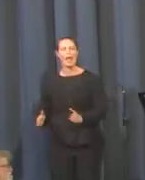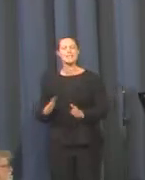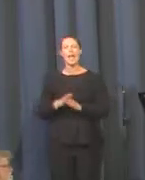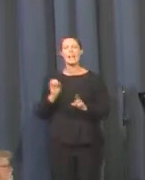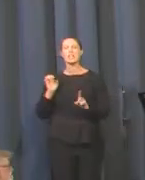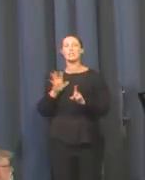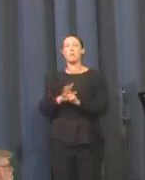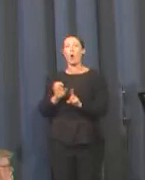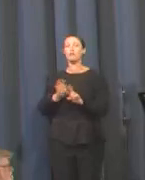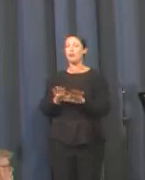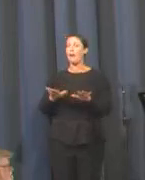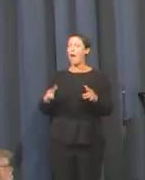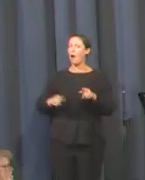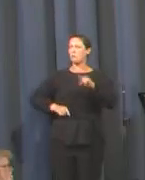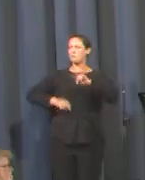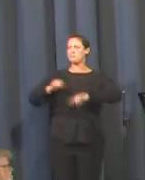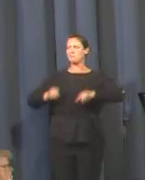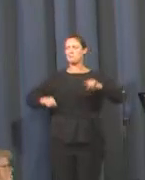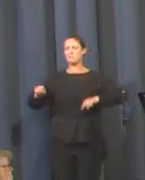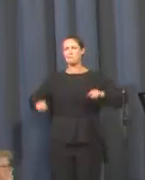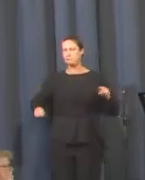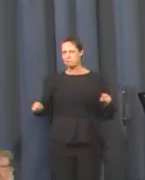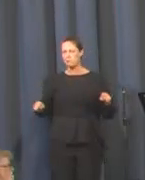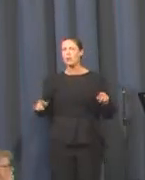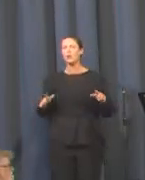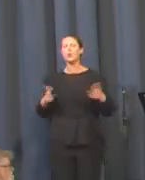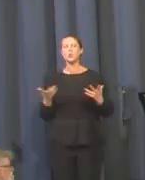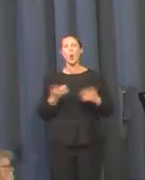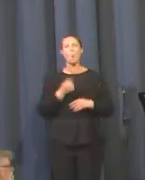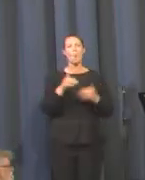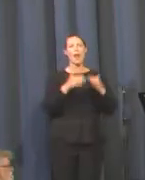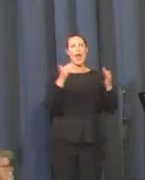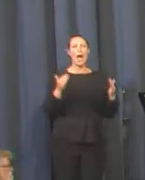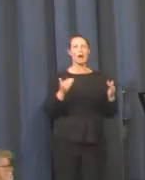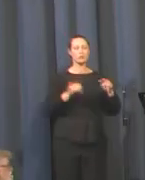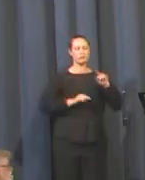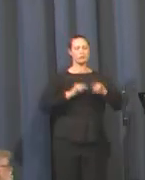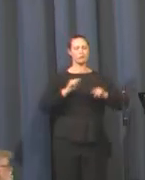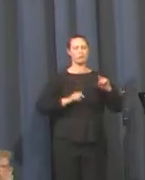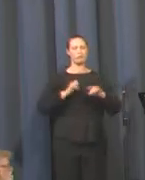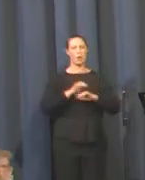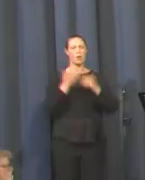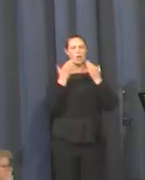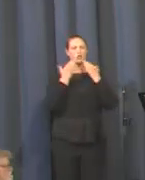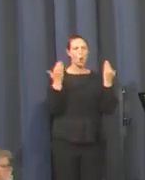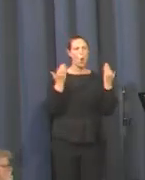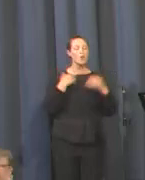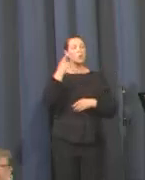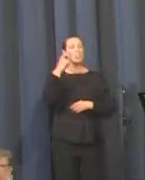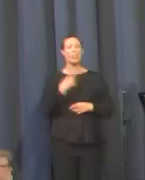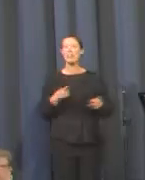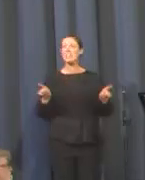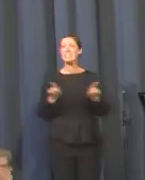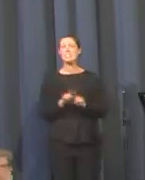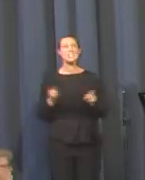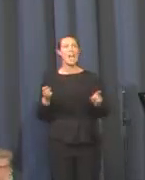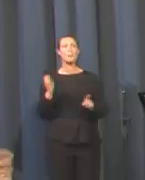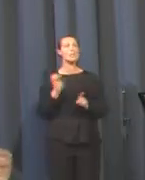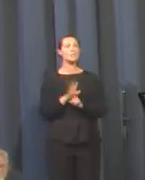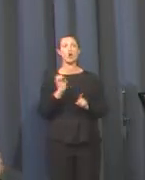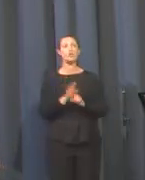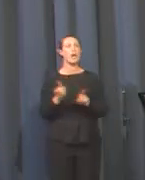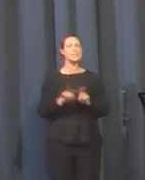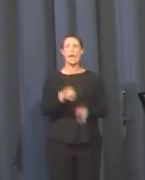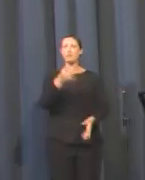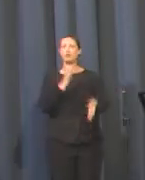individuals within the same household can have varying blood lead levels, and you would think that they have pretty much the same exposure, but it